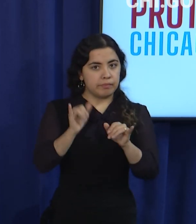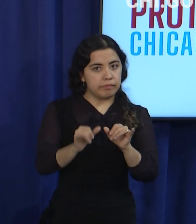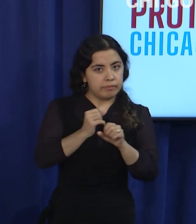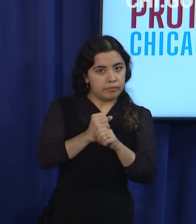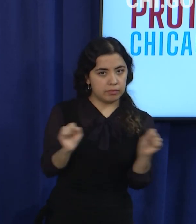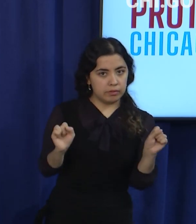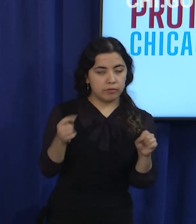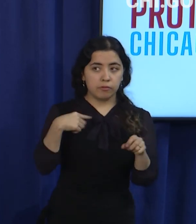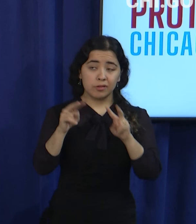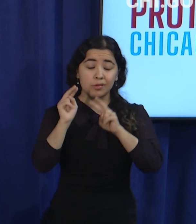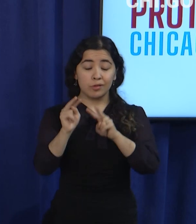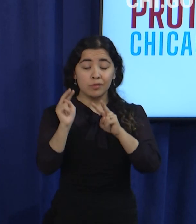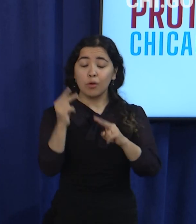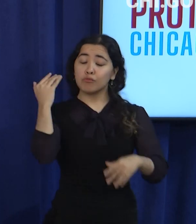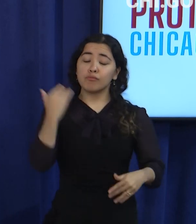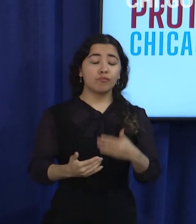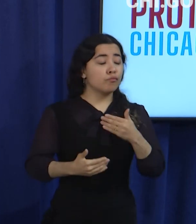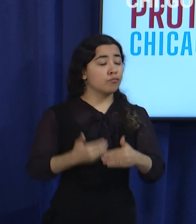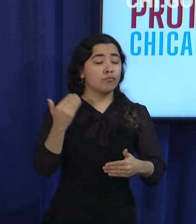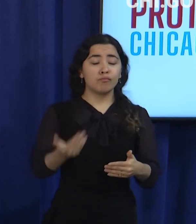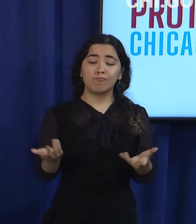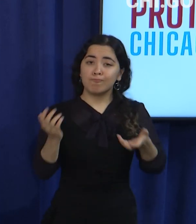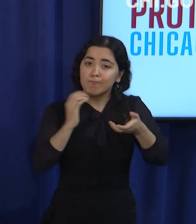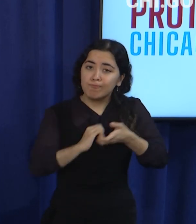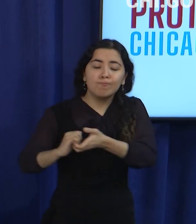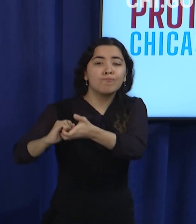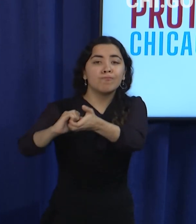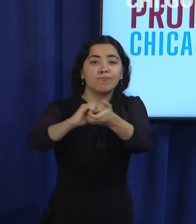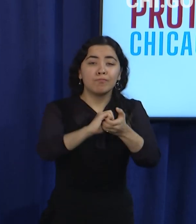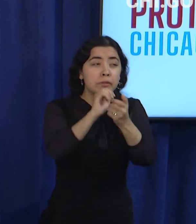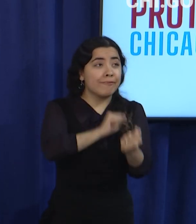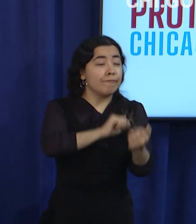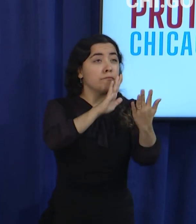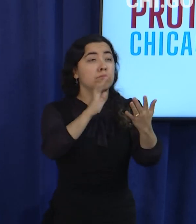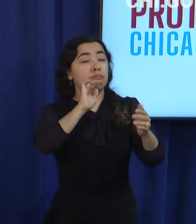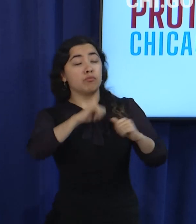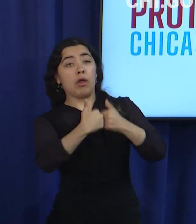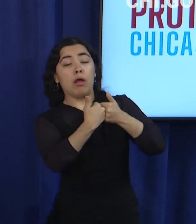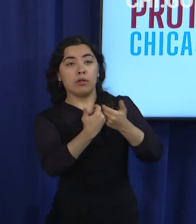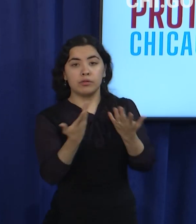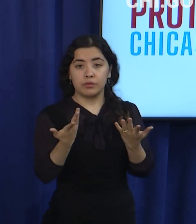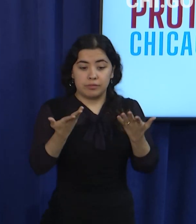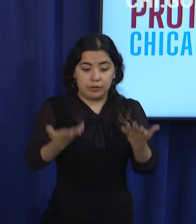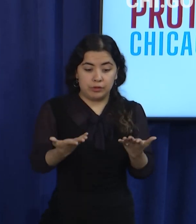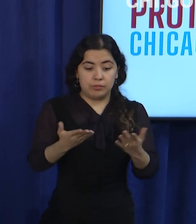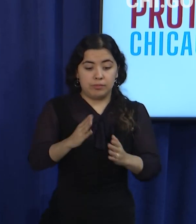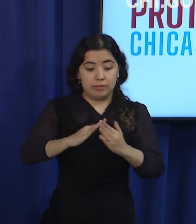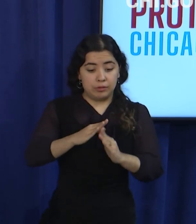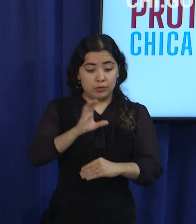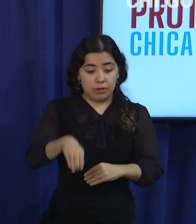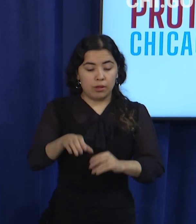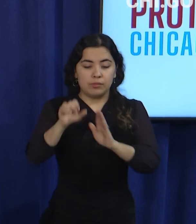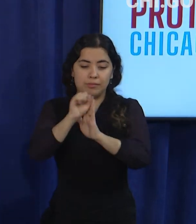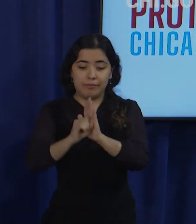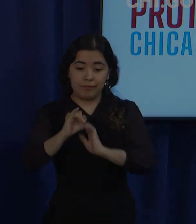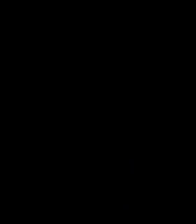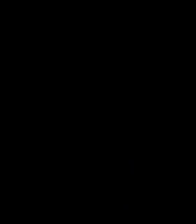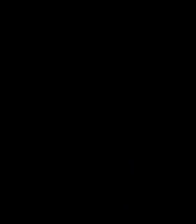marching onward. There's many challenges that we must face as a city, as a state, and as a nation. Thank Happy you, Mayor. Thanksgiving, everyone.